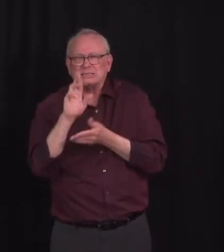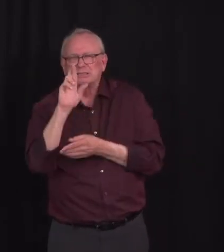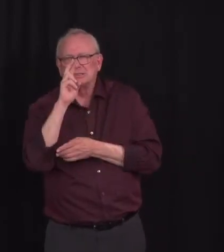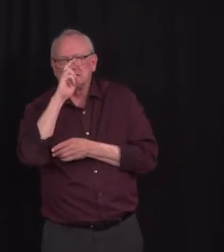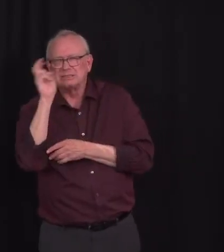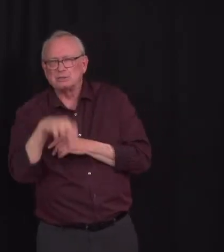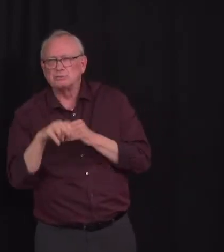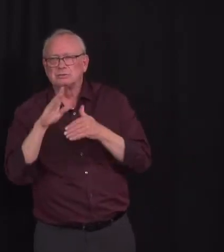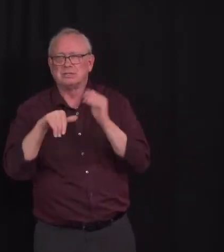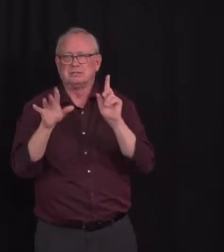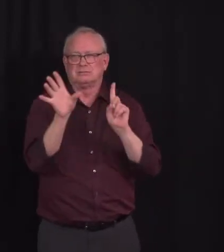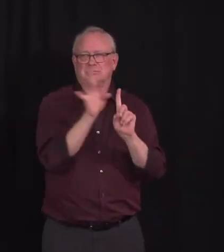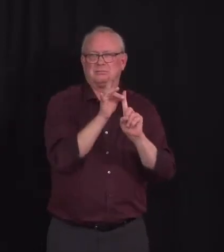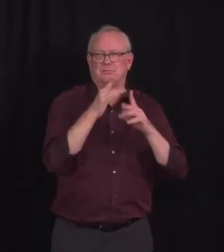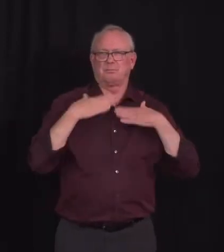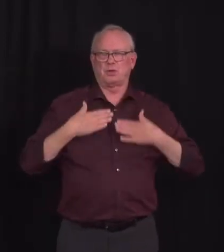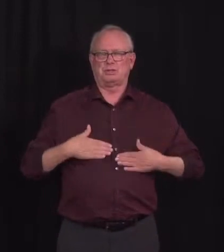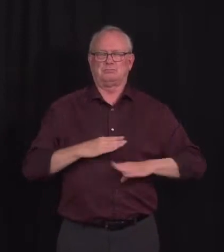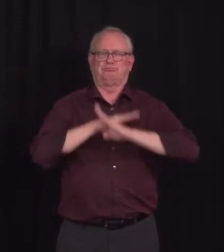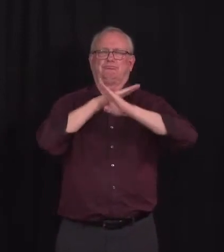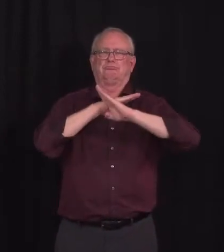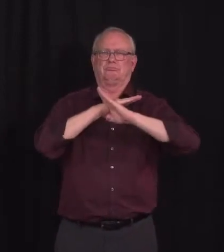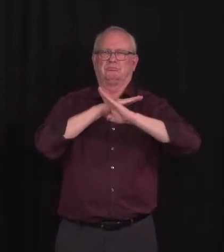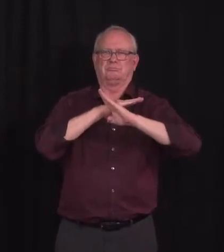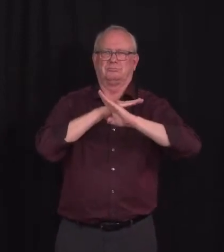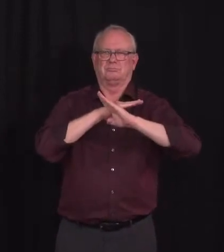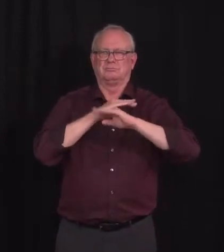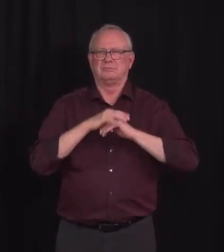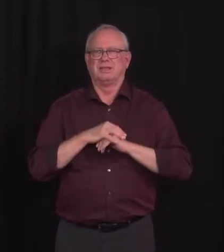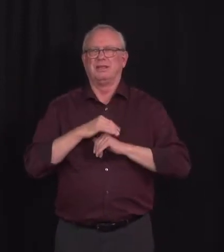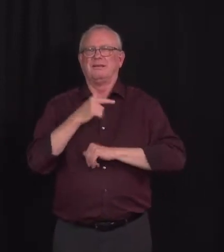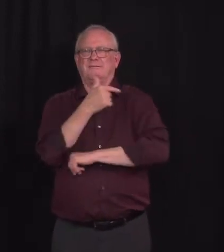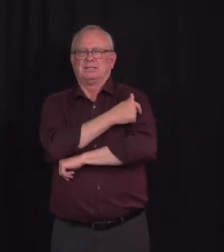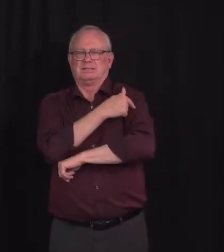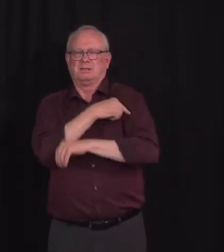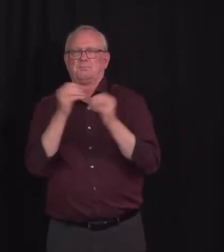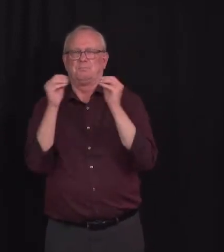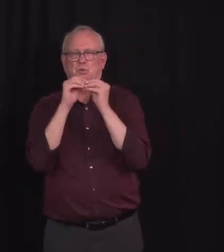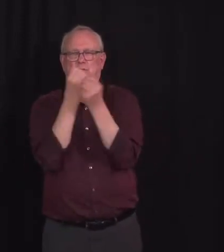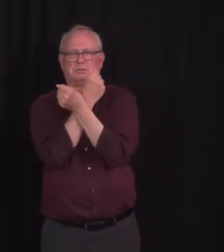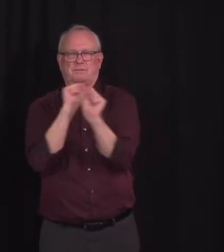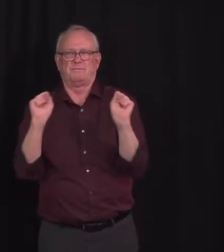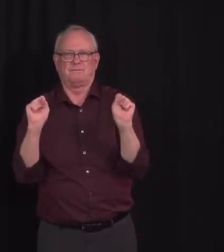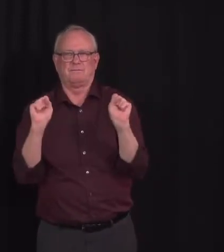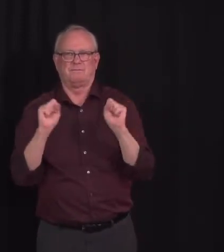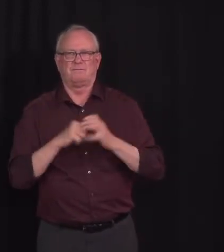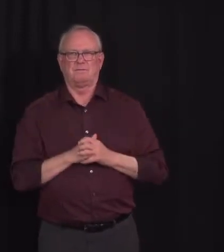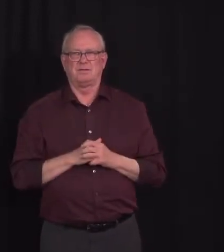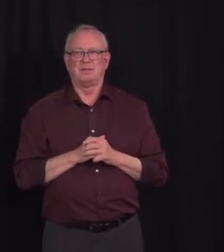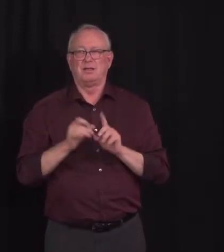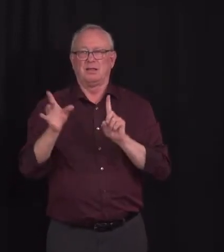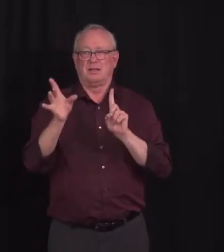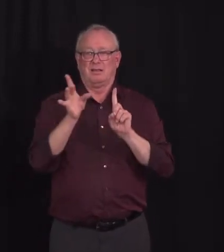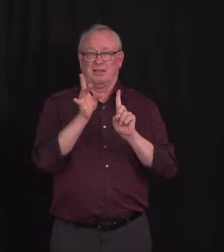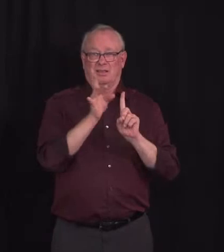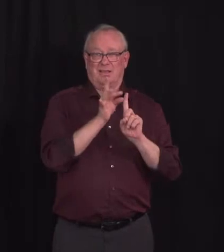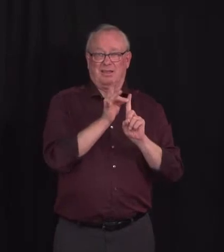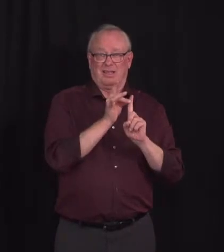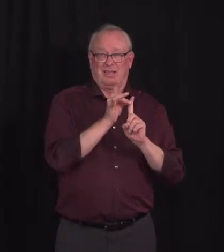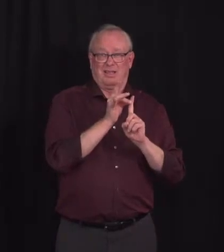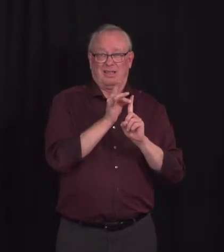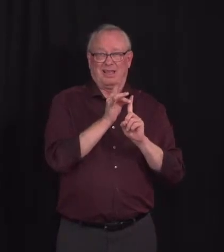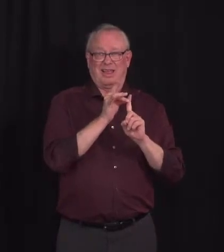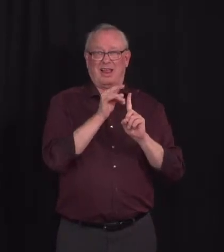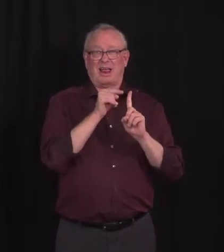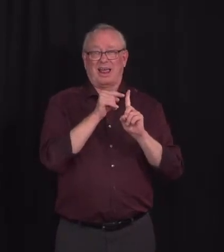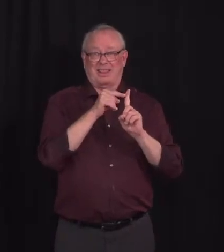protection after getting infected with the virus. So post-infection immunity was certainly part of those calculations. And the way that